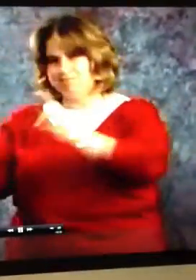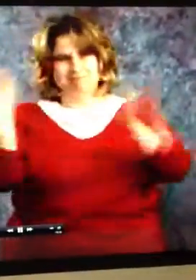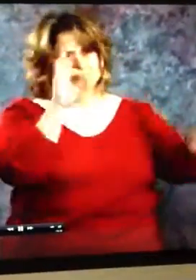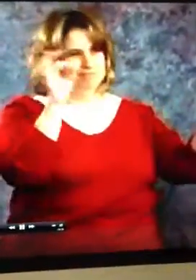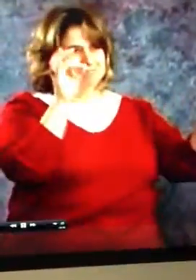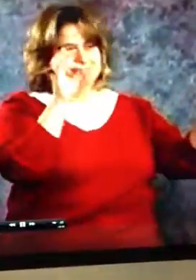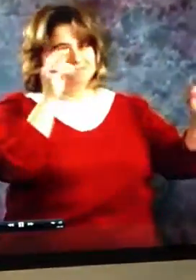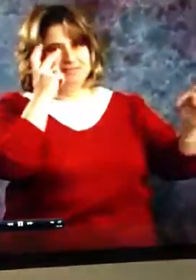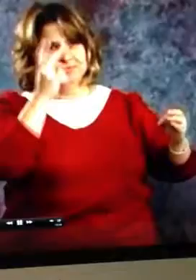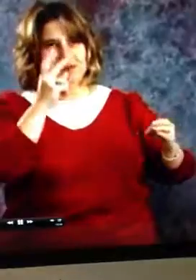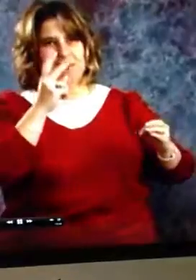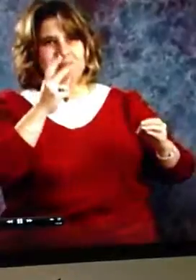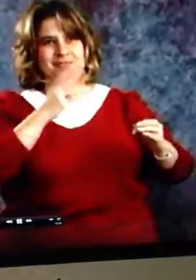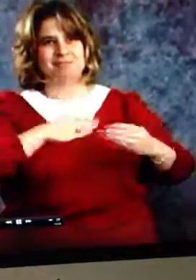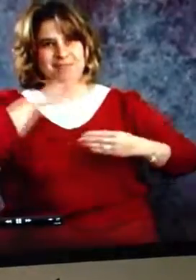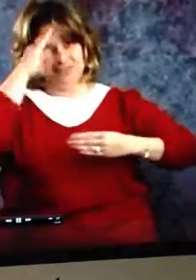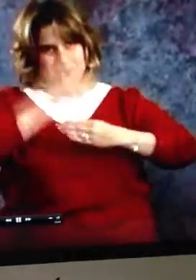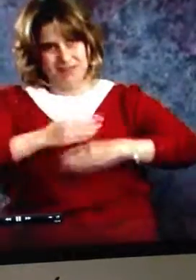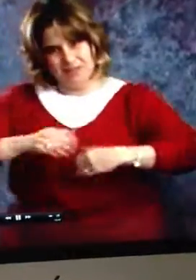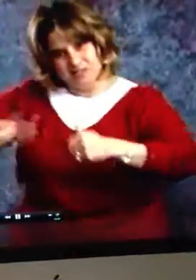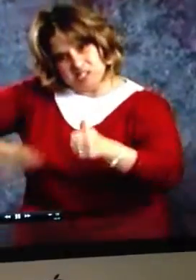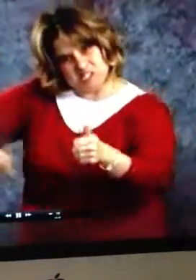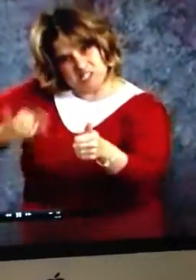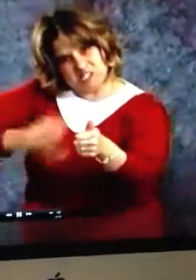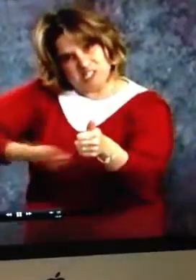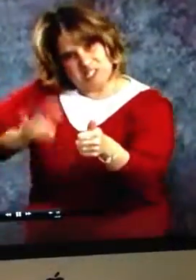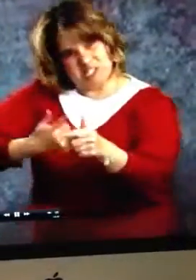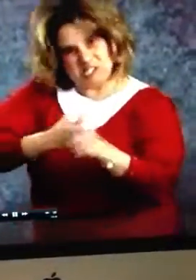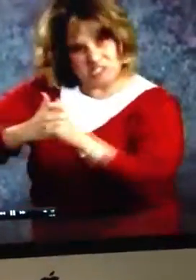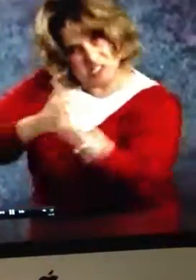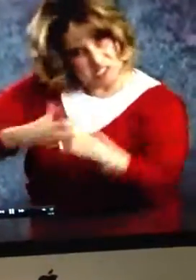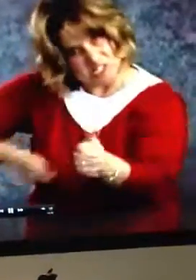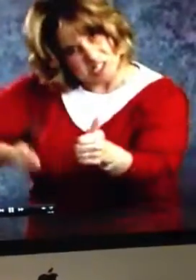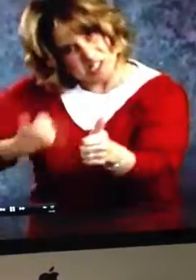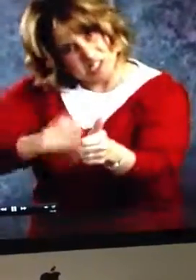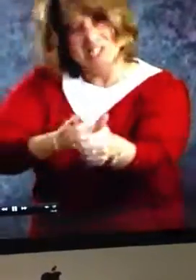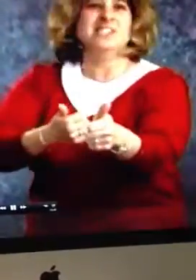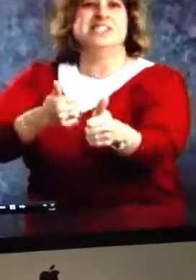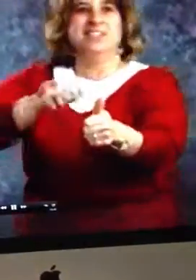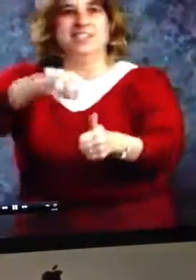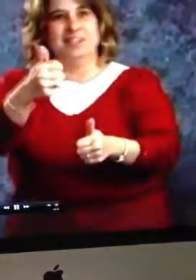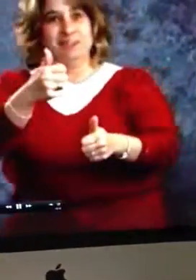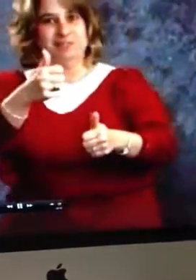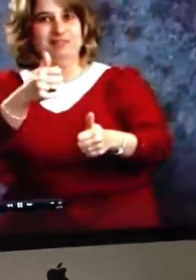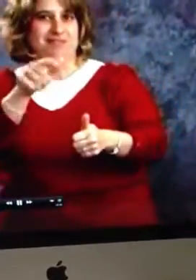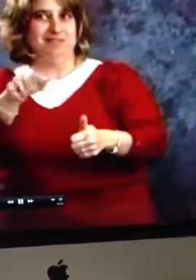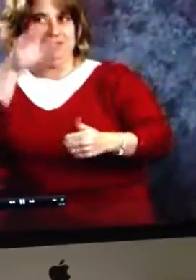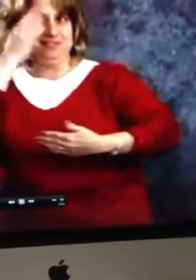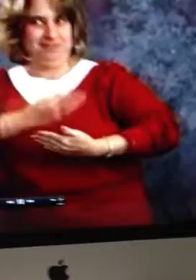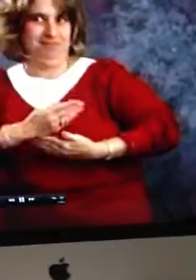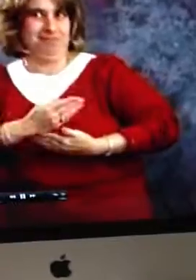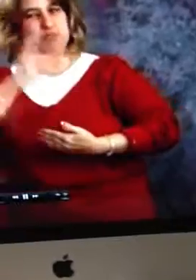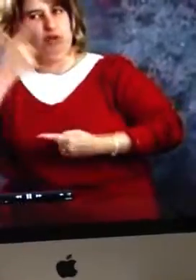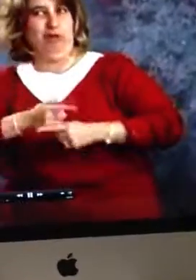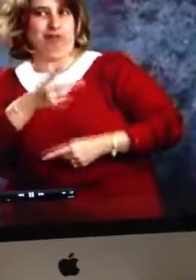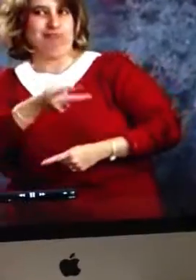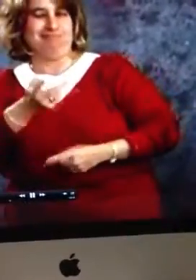all of a sudden I look and I see that my son is ferociously chasing someone, and who happened to be my other